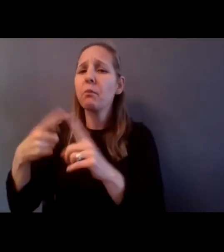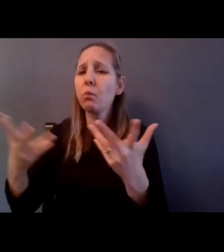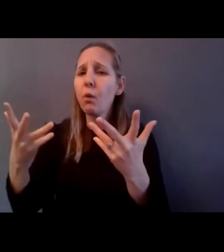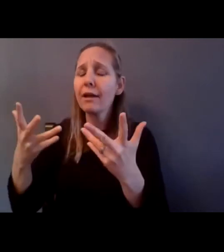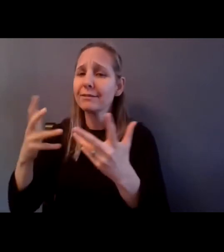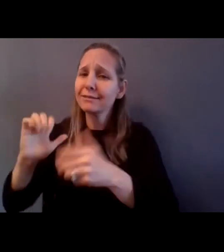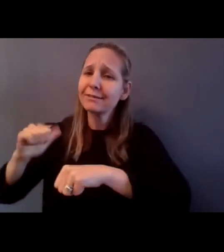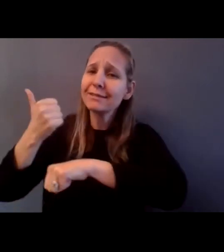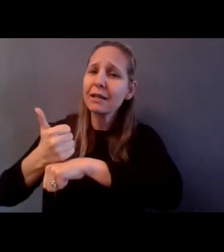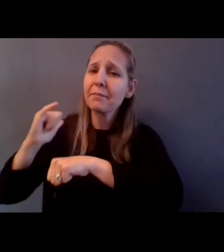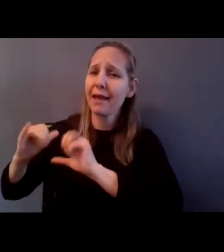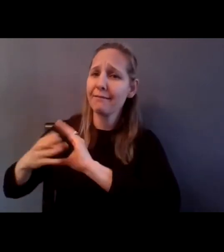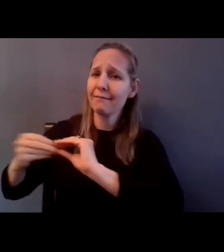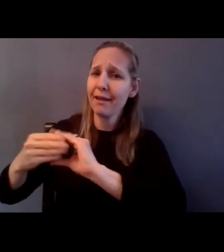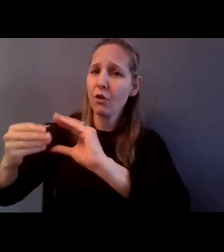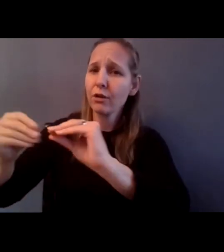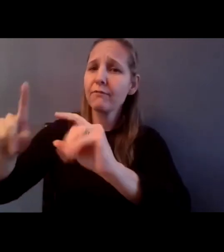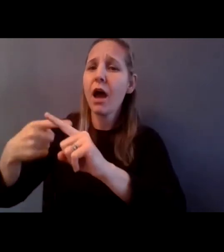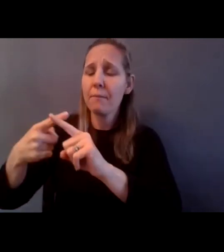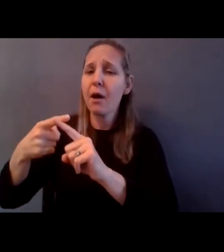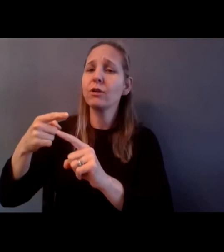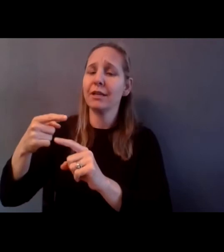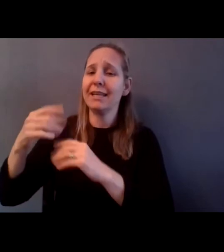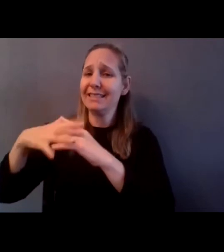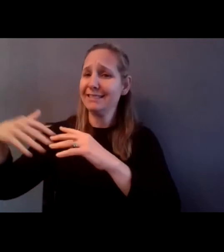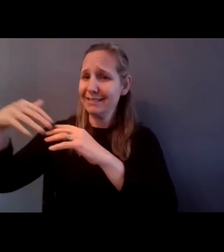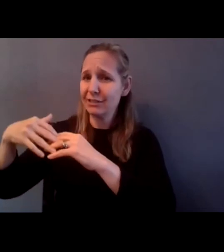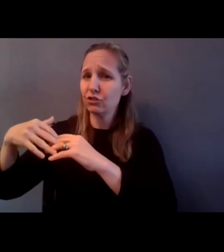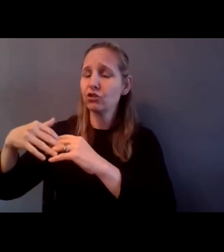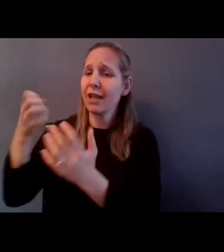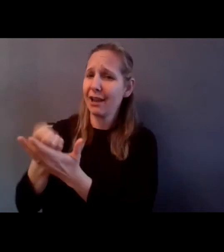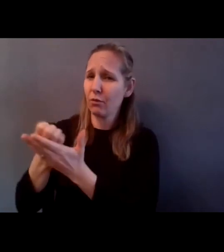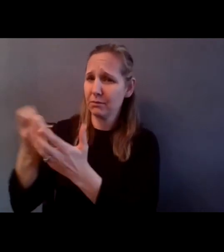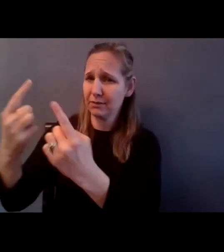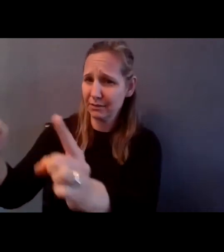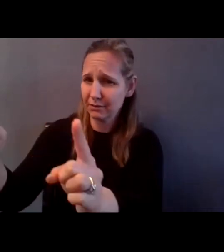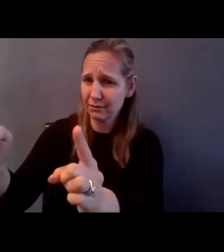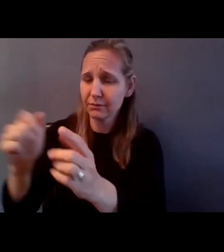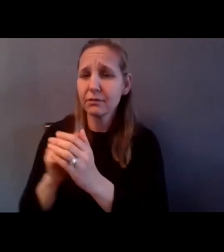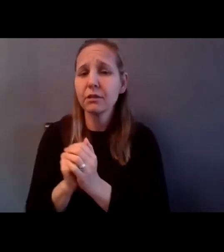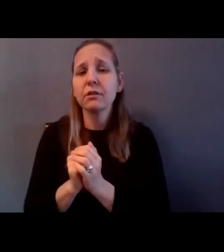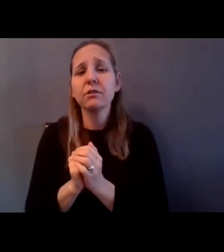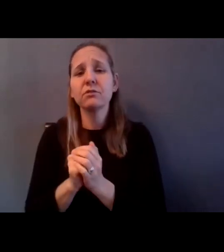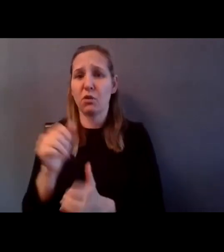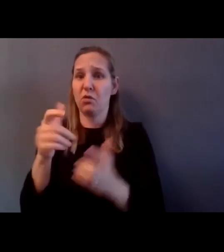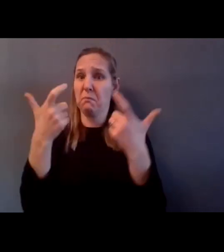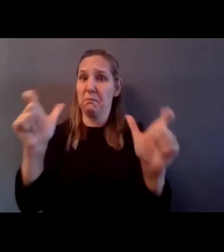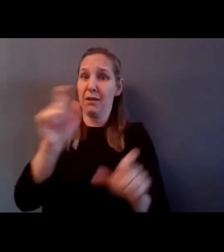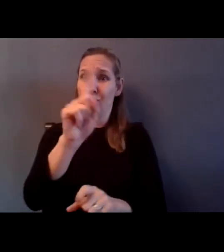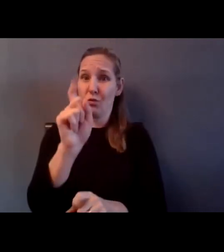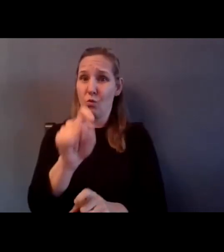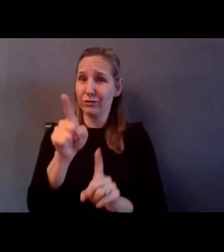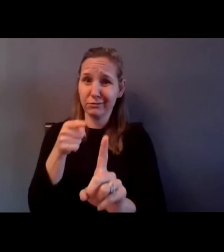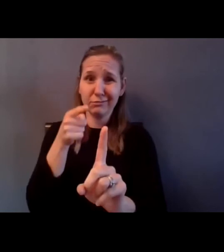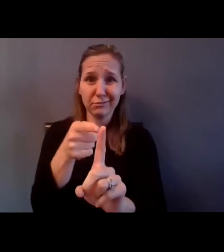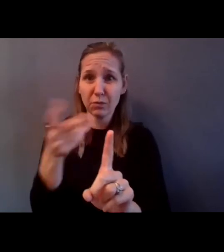narrative of the foundation of Indigenous economic success. The core question that is in front of us is, how do we plan